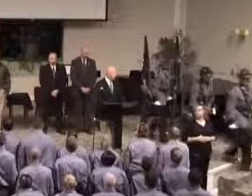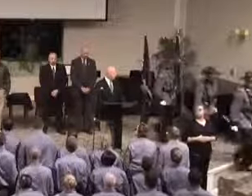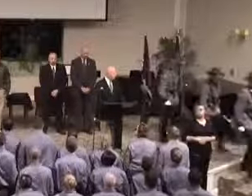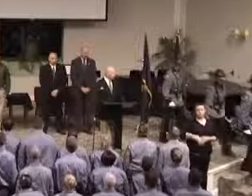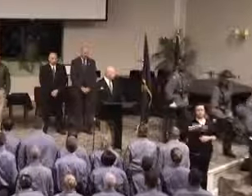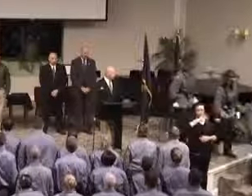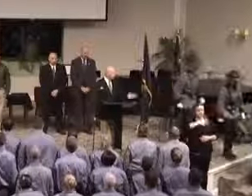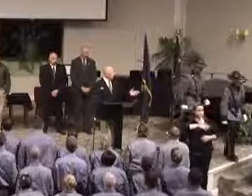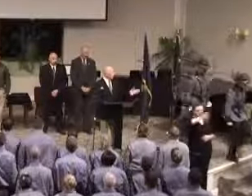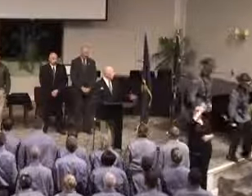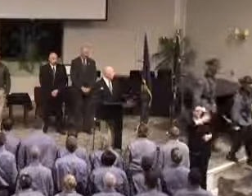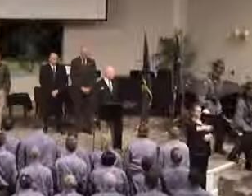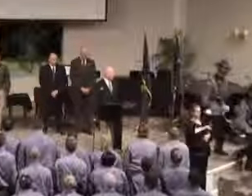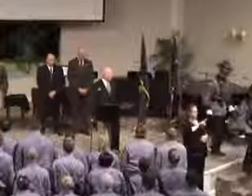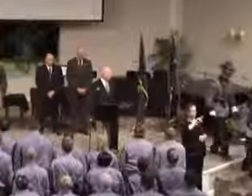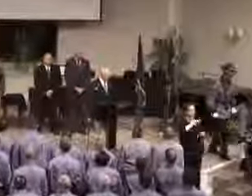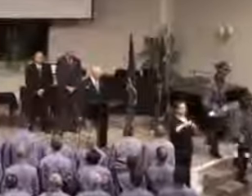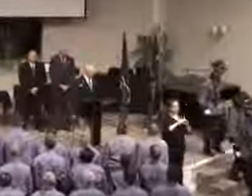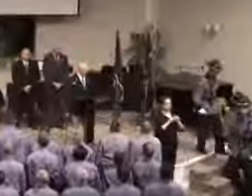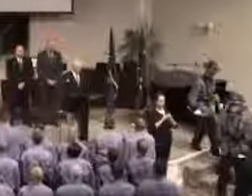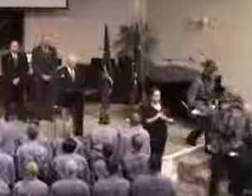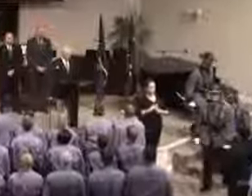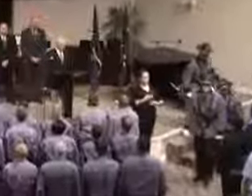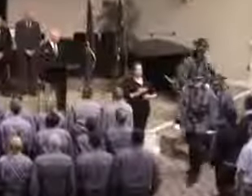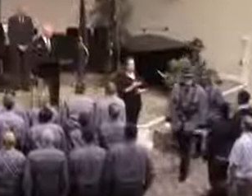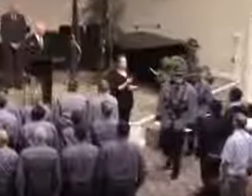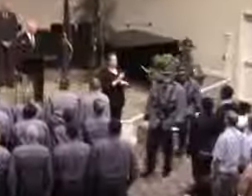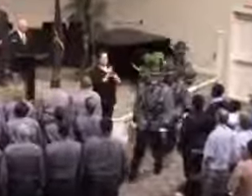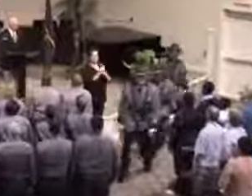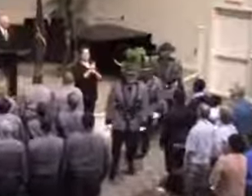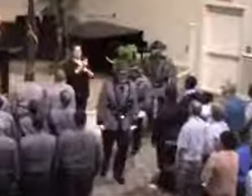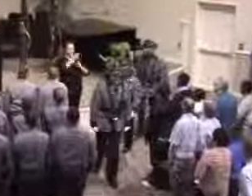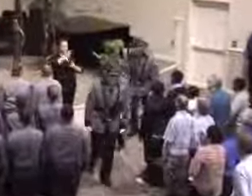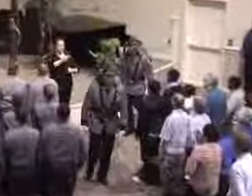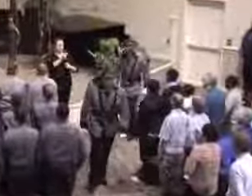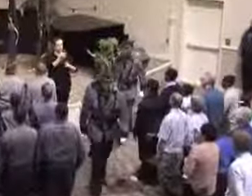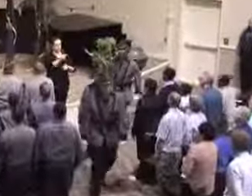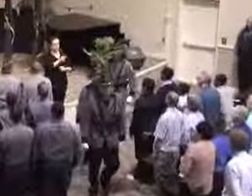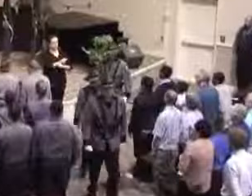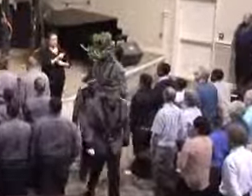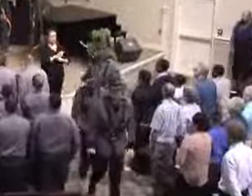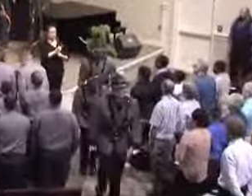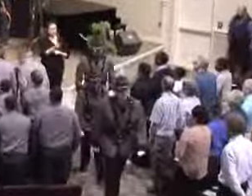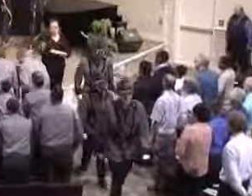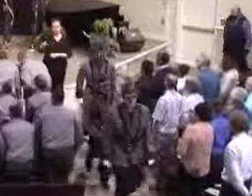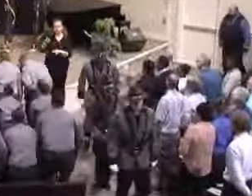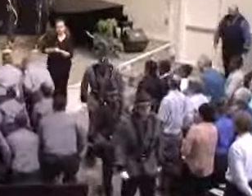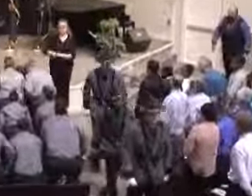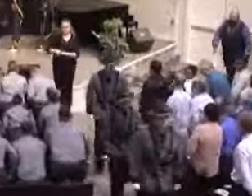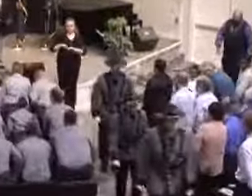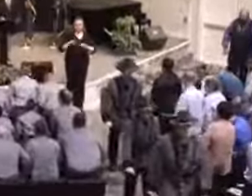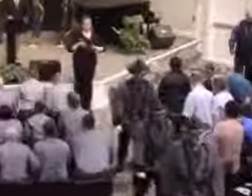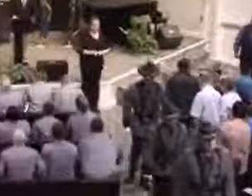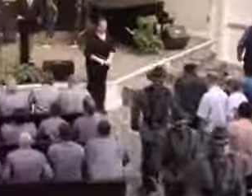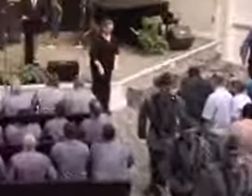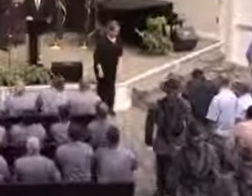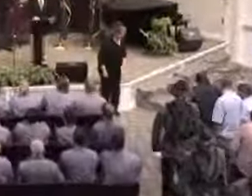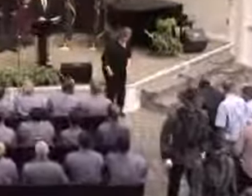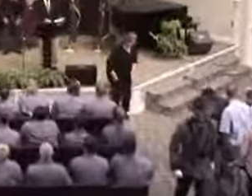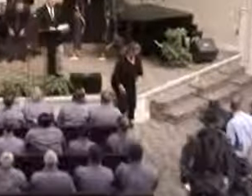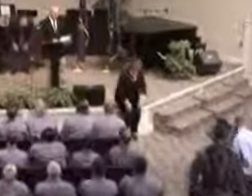Ladies and gentlemen, Vermont Department of Corrections Honor Guard, take seats. Please take your seats.